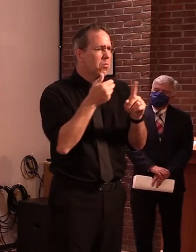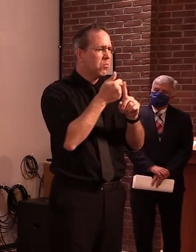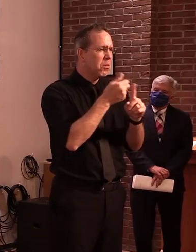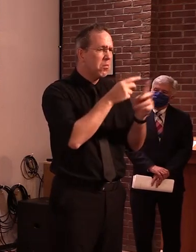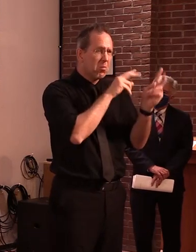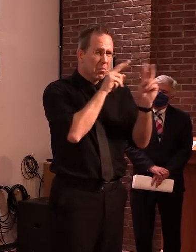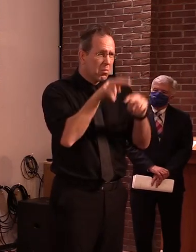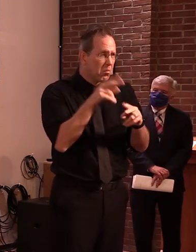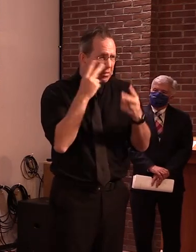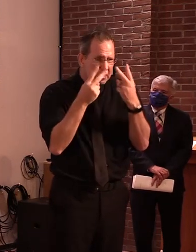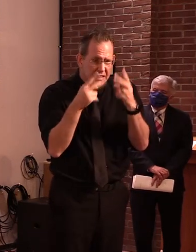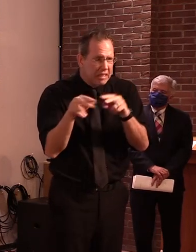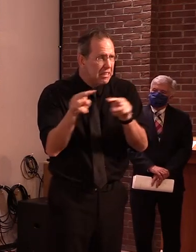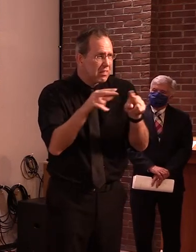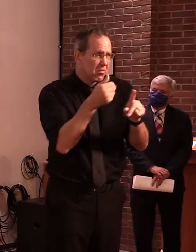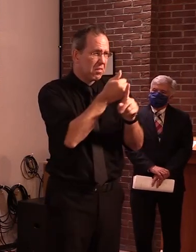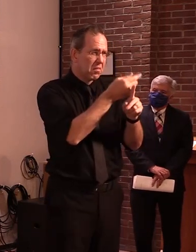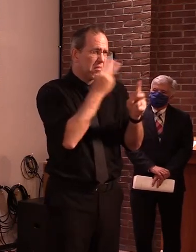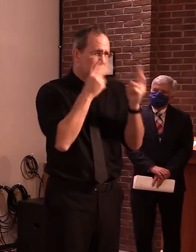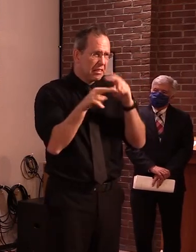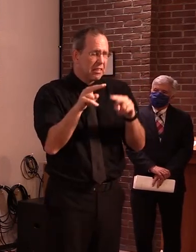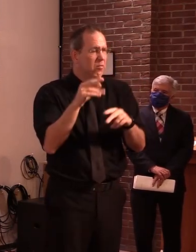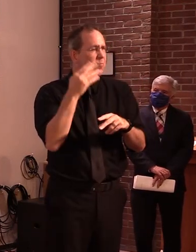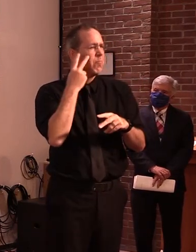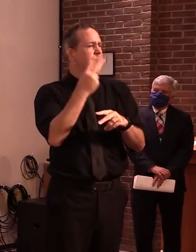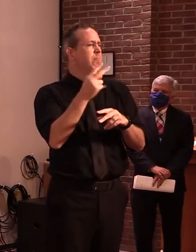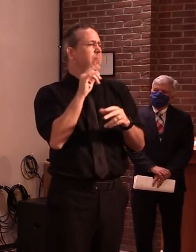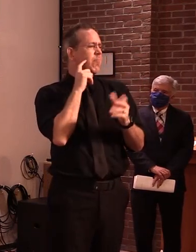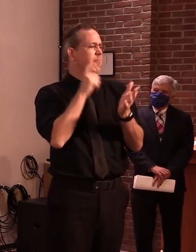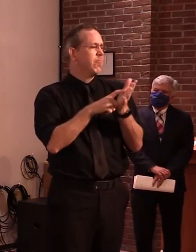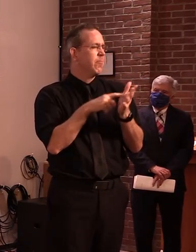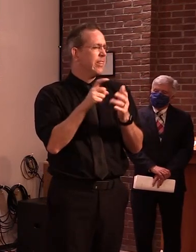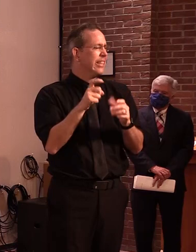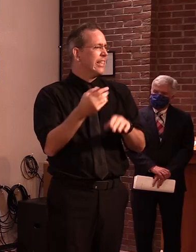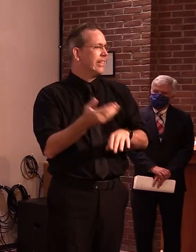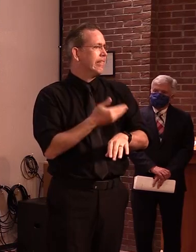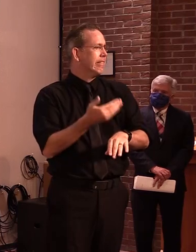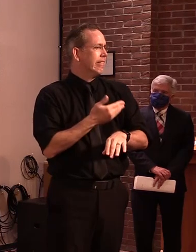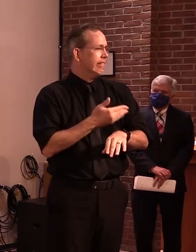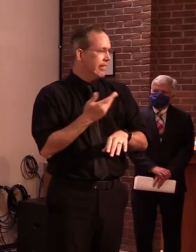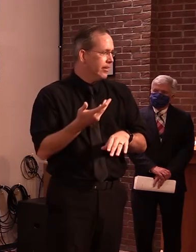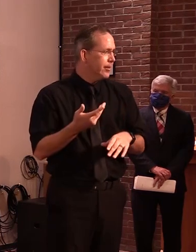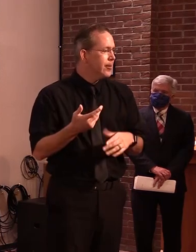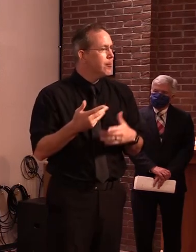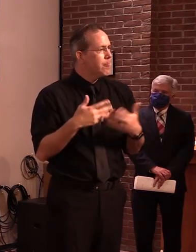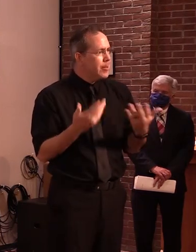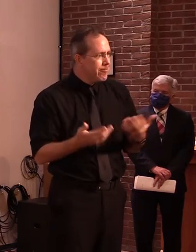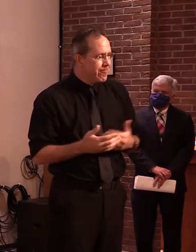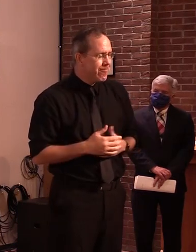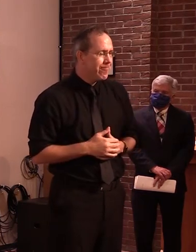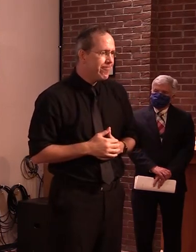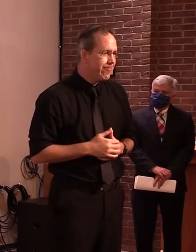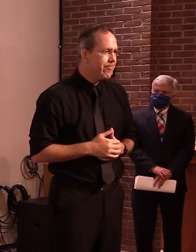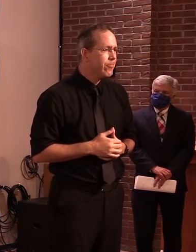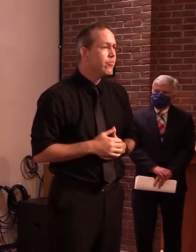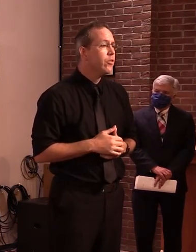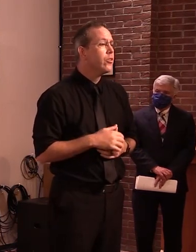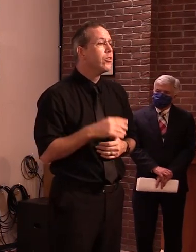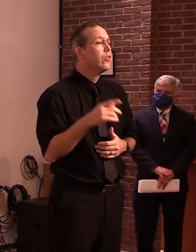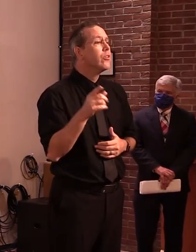But we, at the same time, we don't have a lot of control over the judiciary, separate branch of